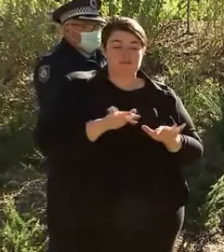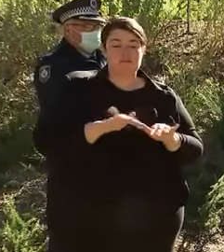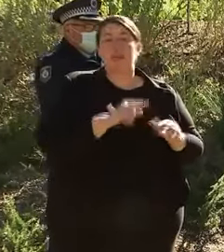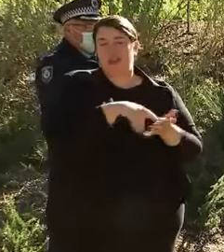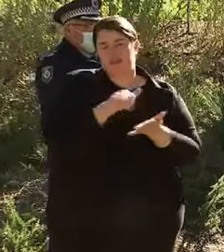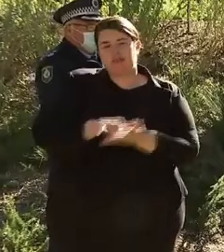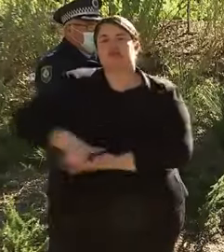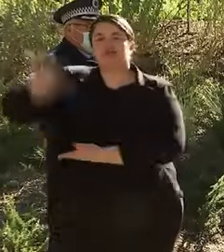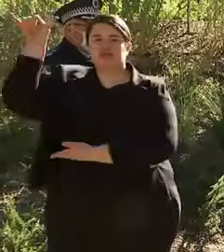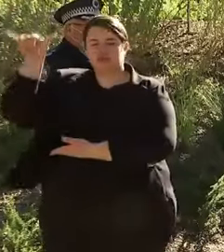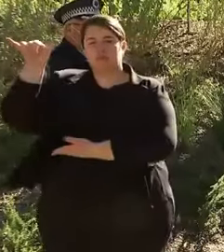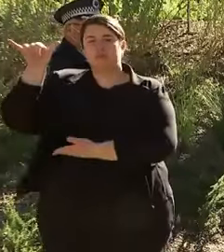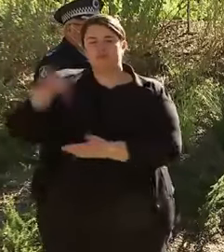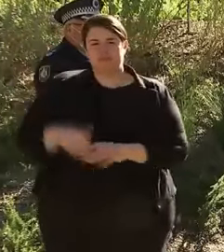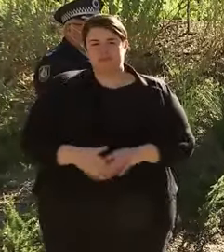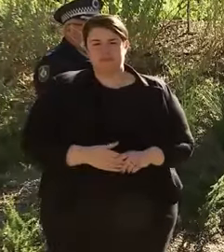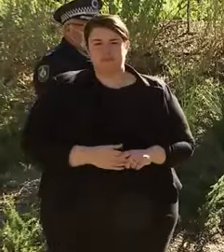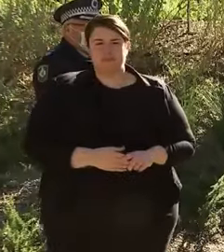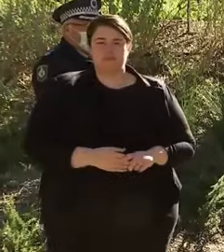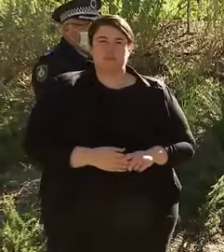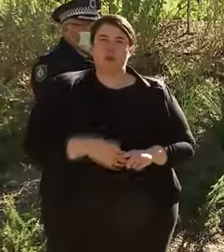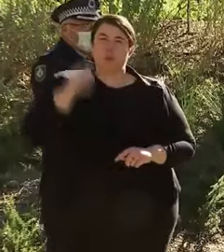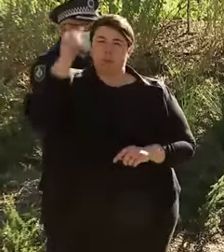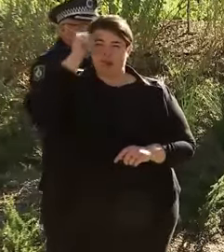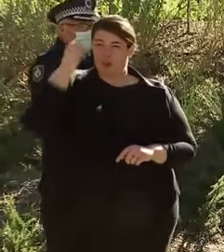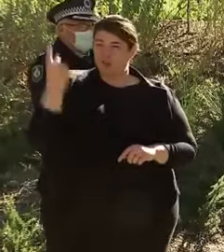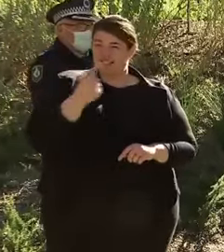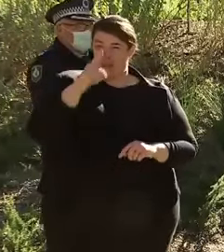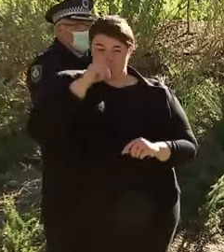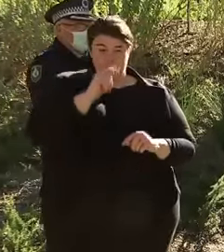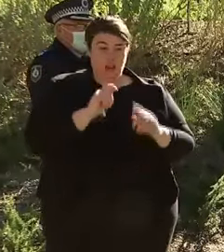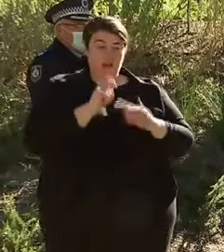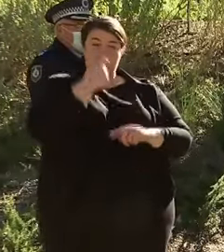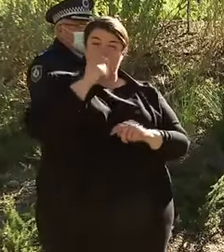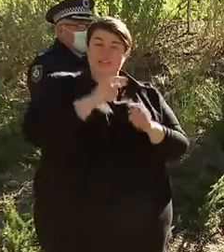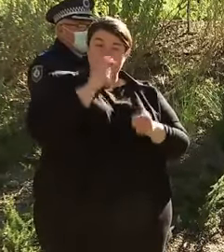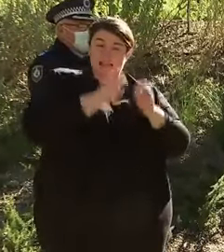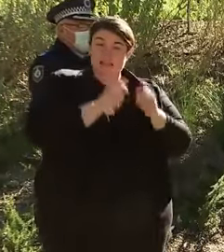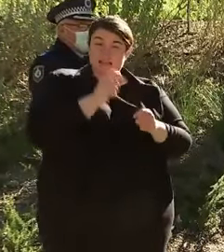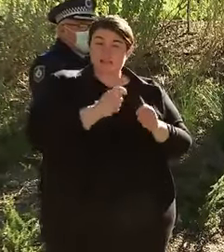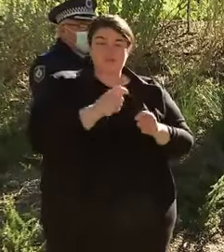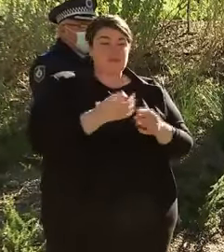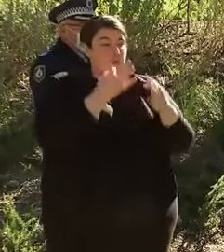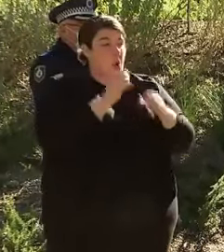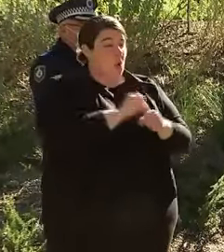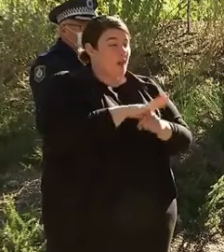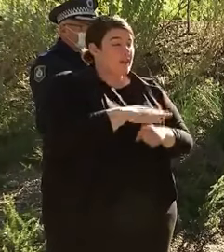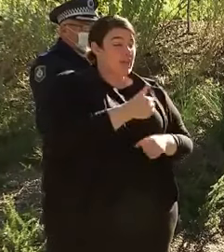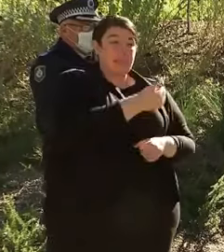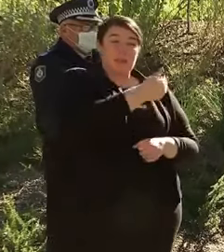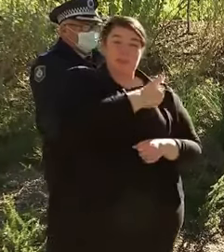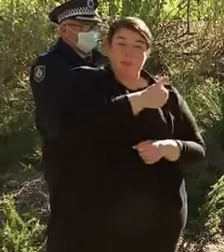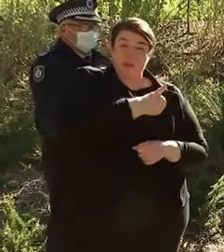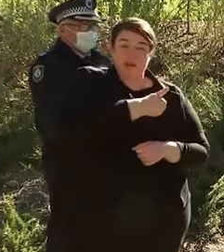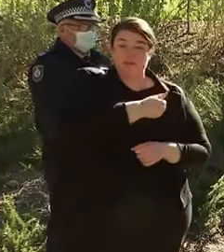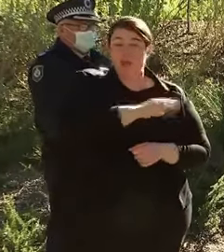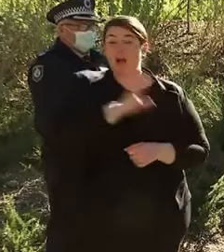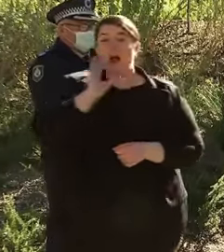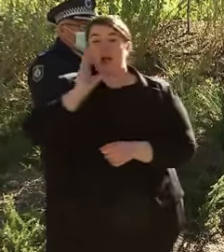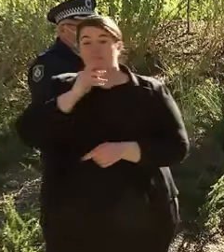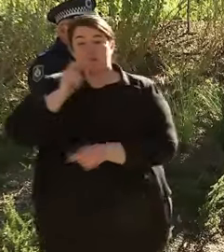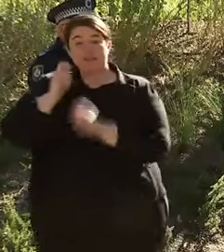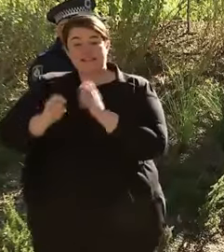we know that someone can be tested negative in the morning, and that evening they can test